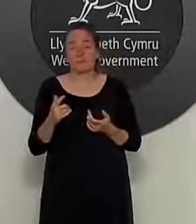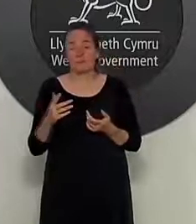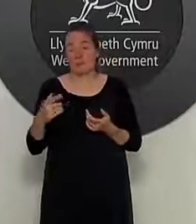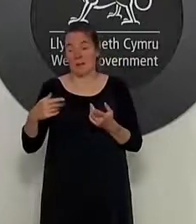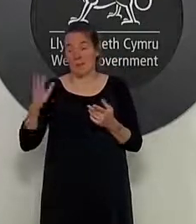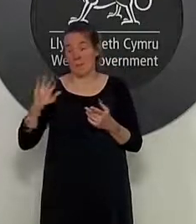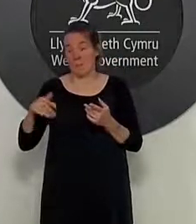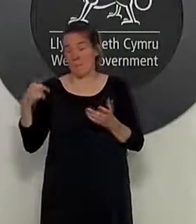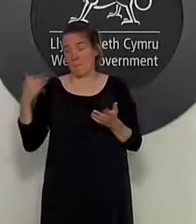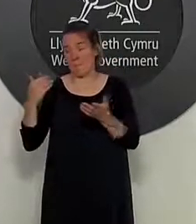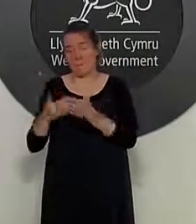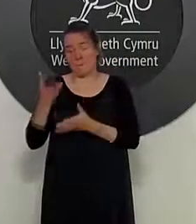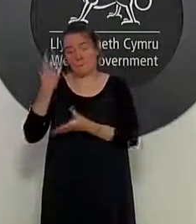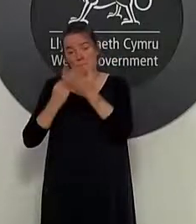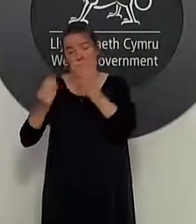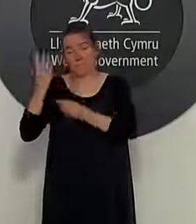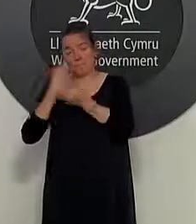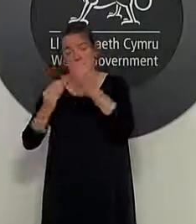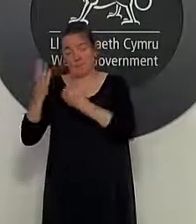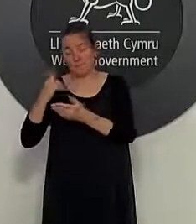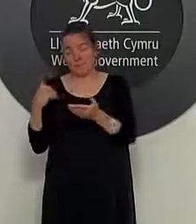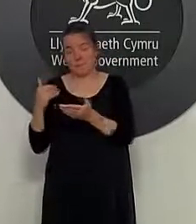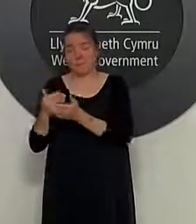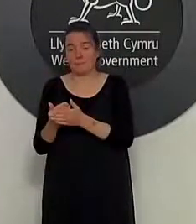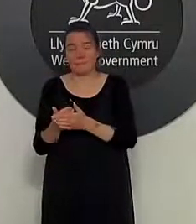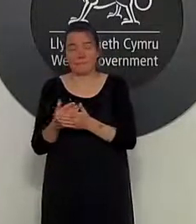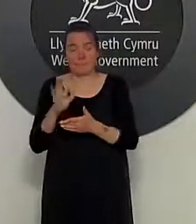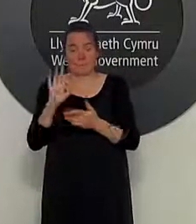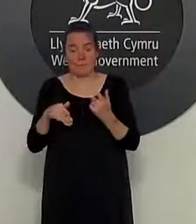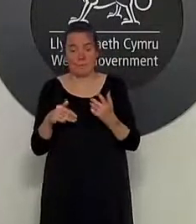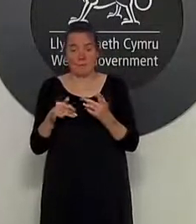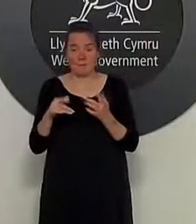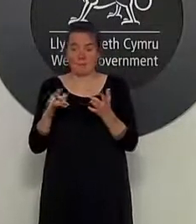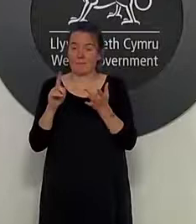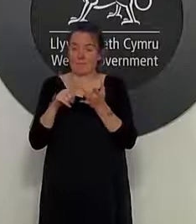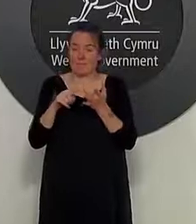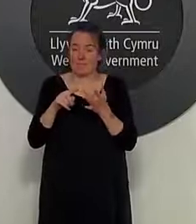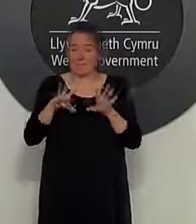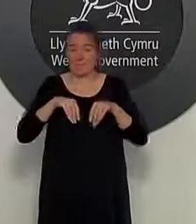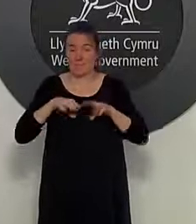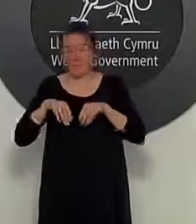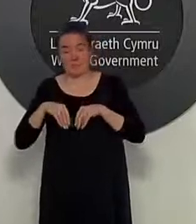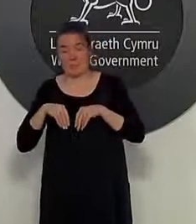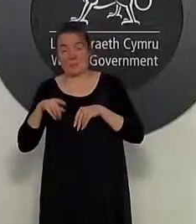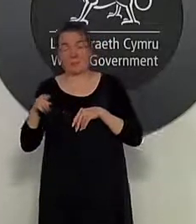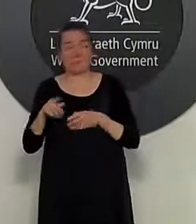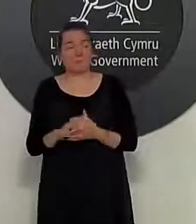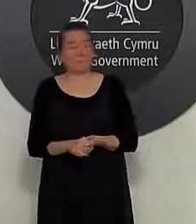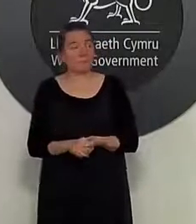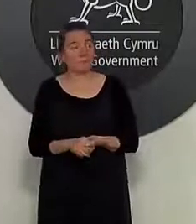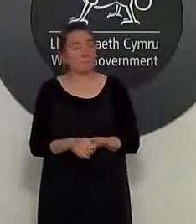many years in dealing with acquired infections. So the